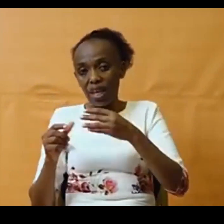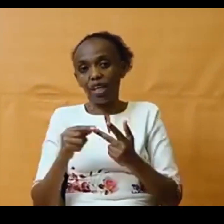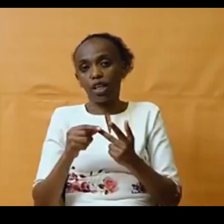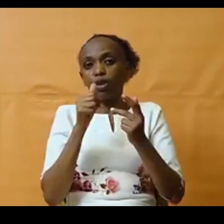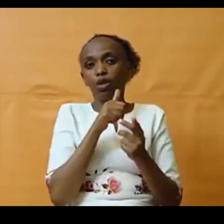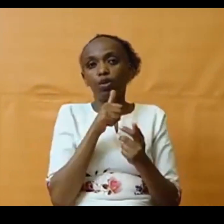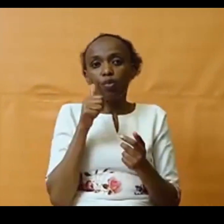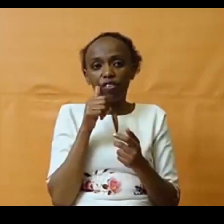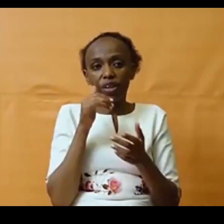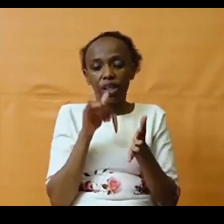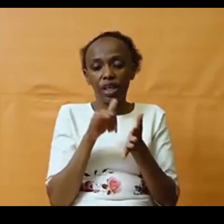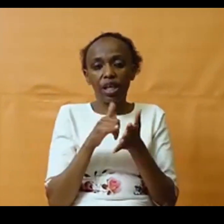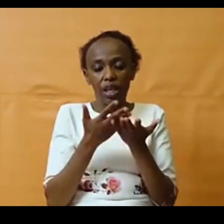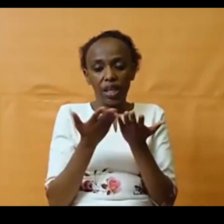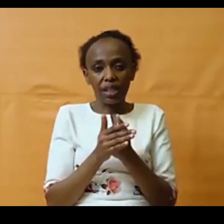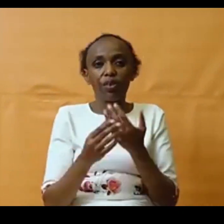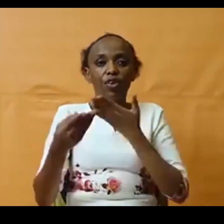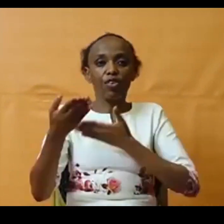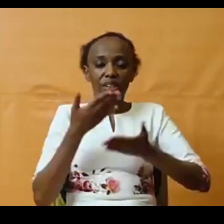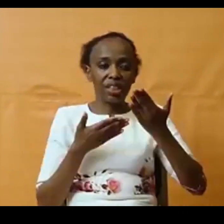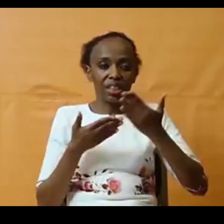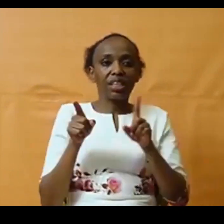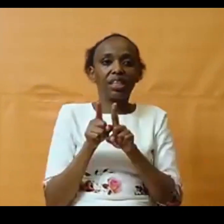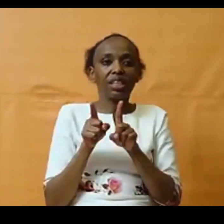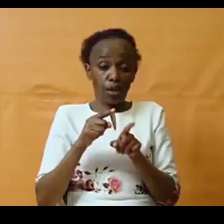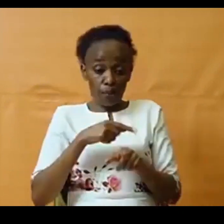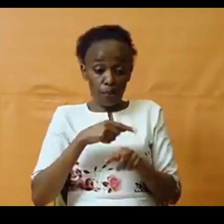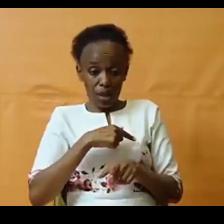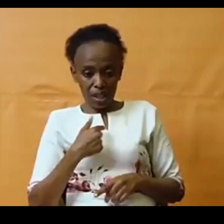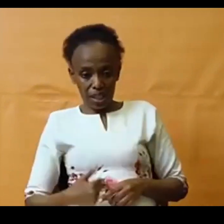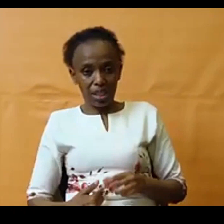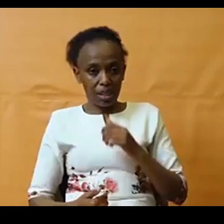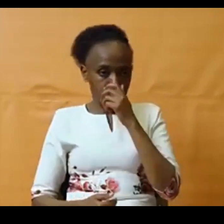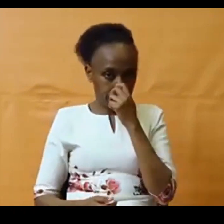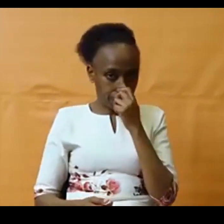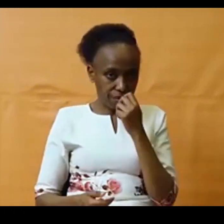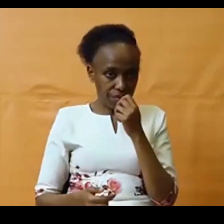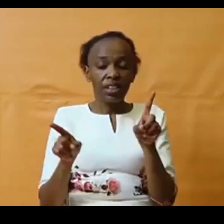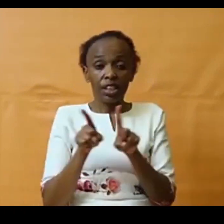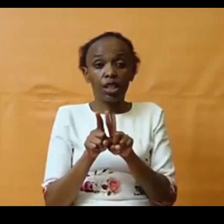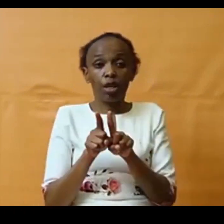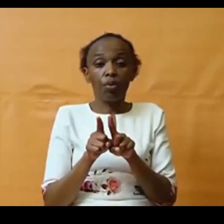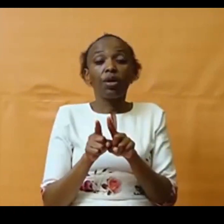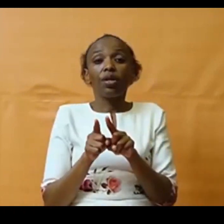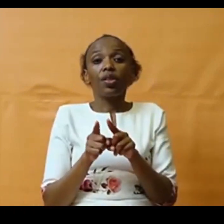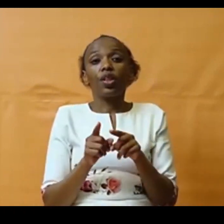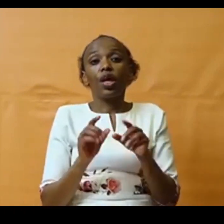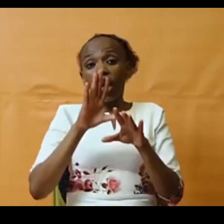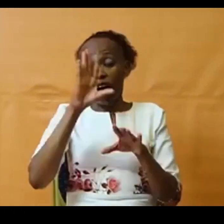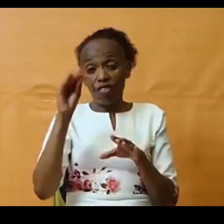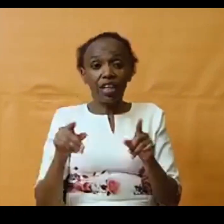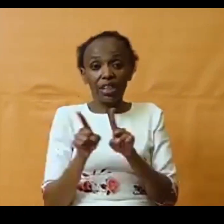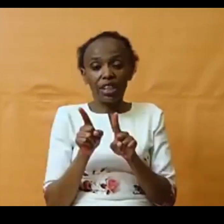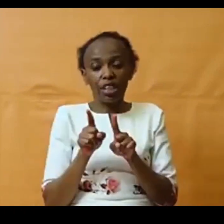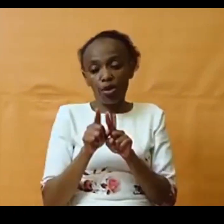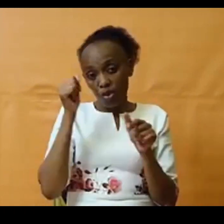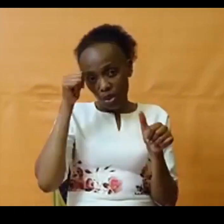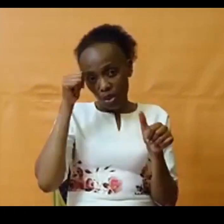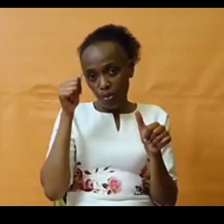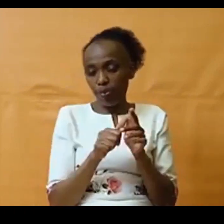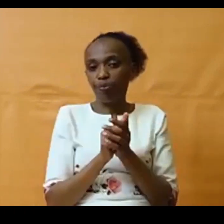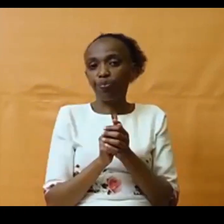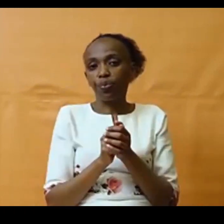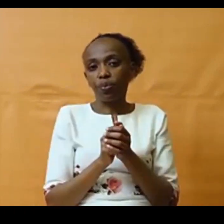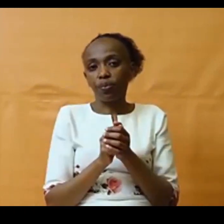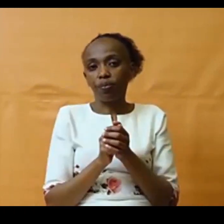from UNECA has been discussing, and China. And across the continent, we should also remember, and our